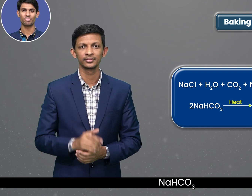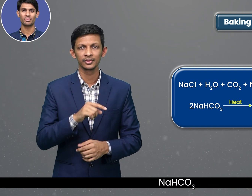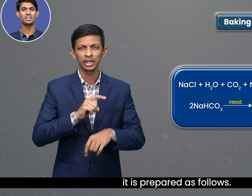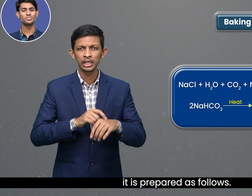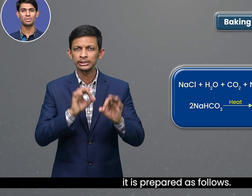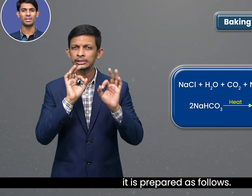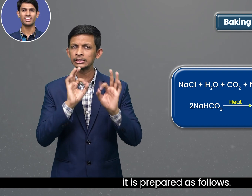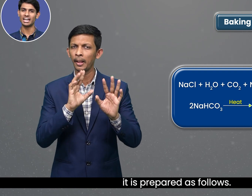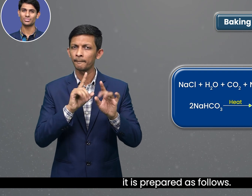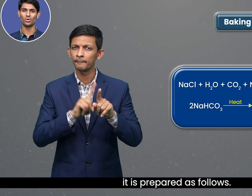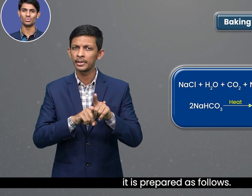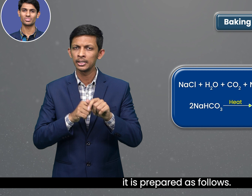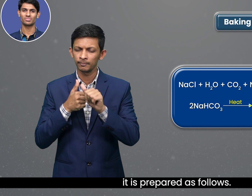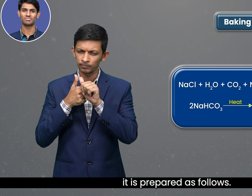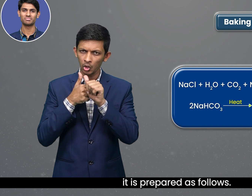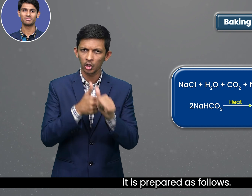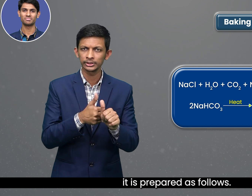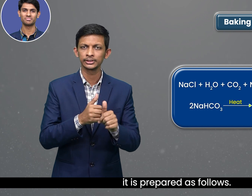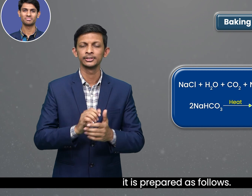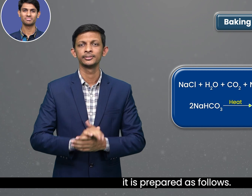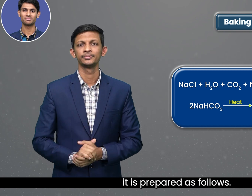NaHCO3. It is prepared as follows.